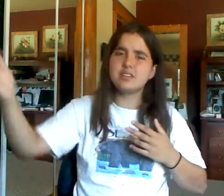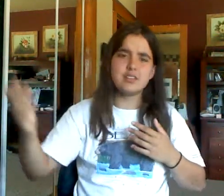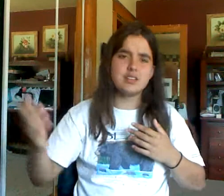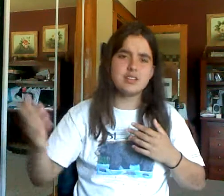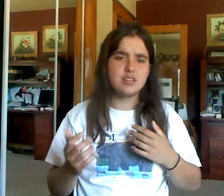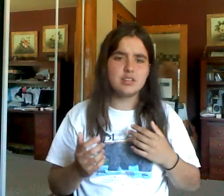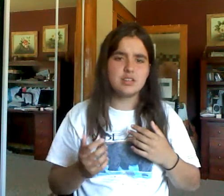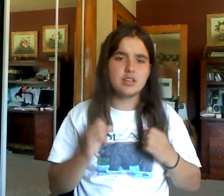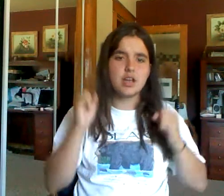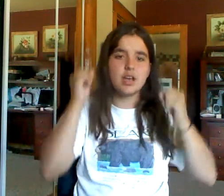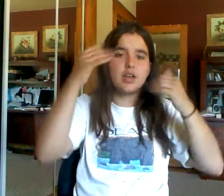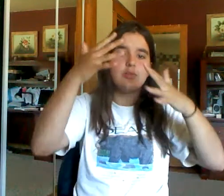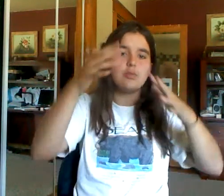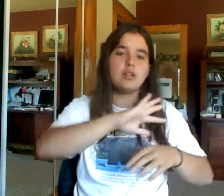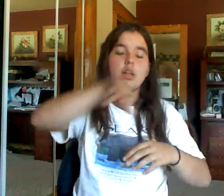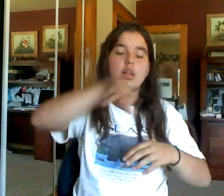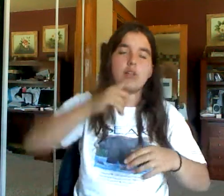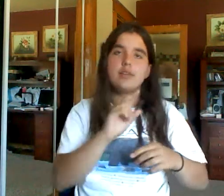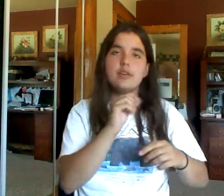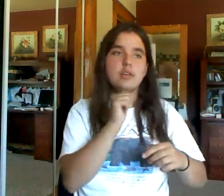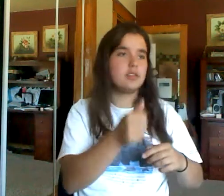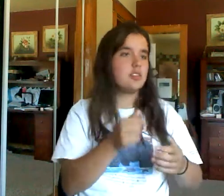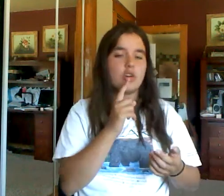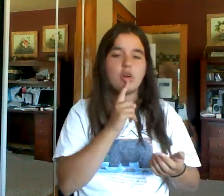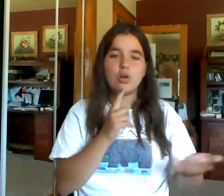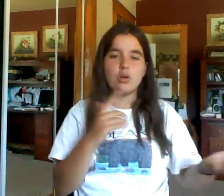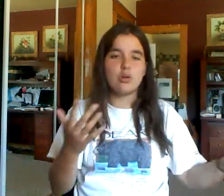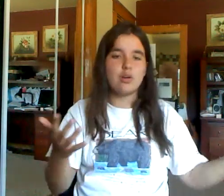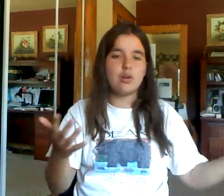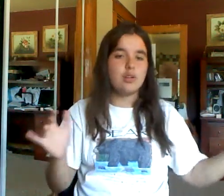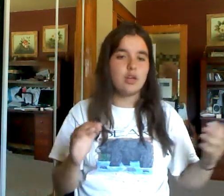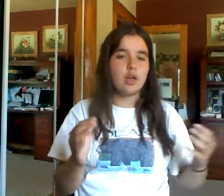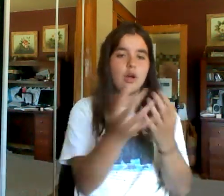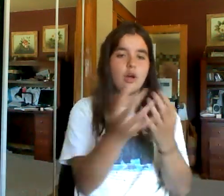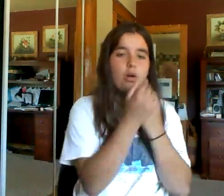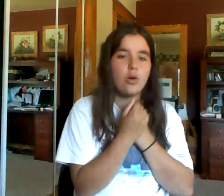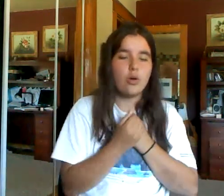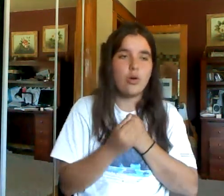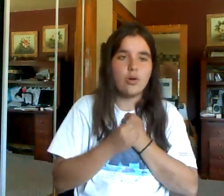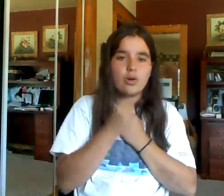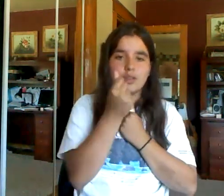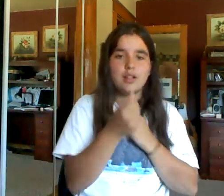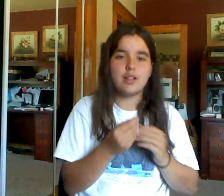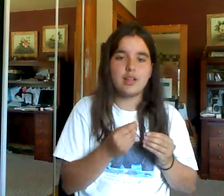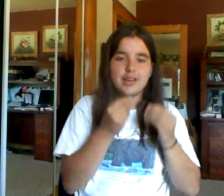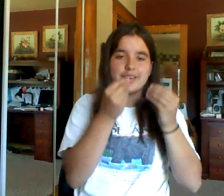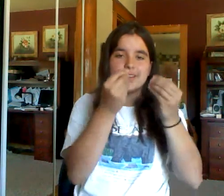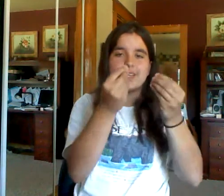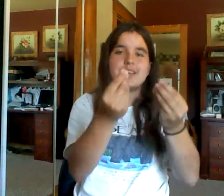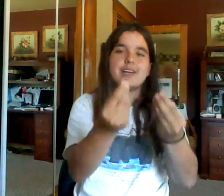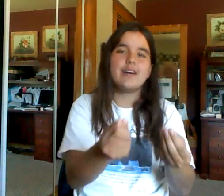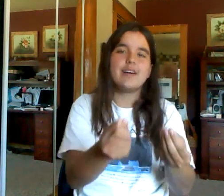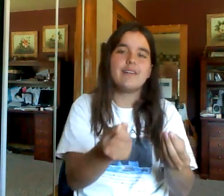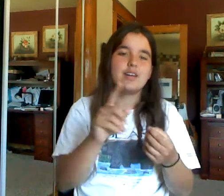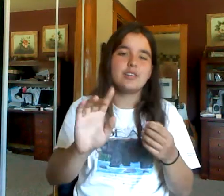Shine around your tongue, hold the light in that mountain,